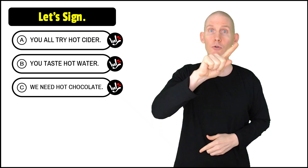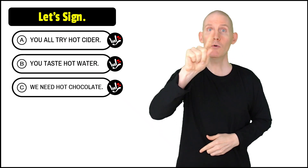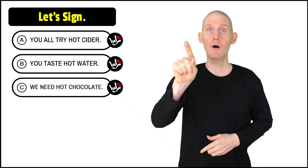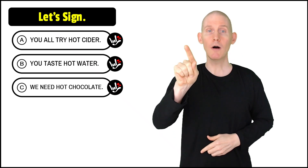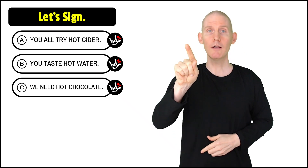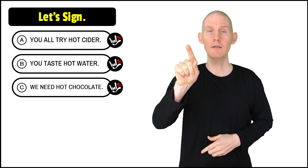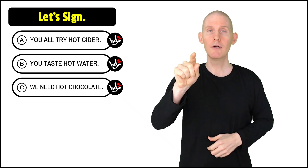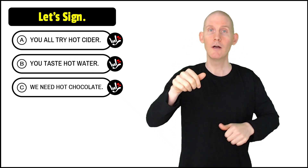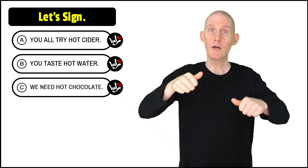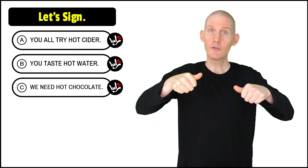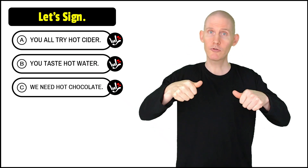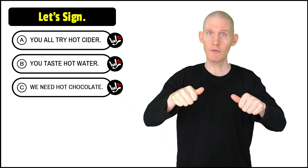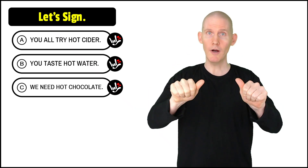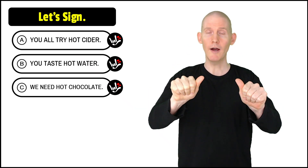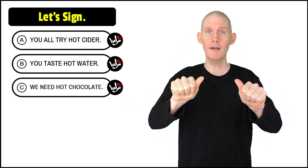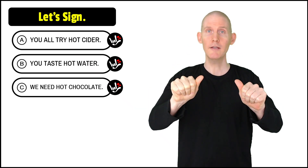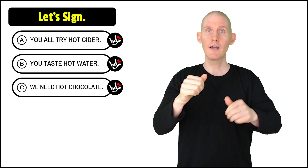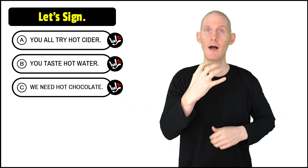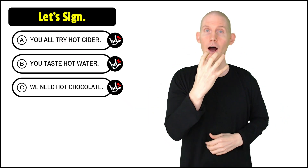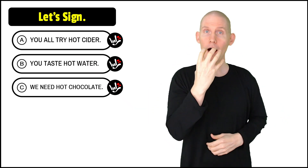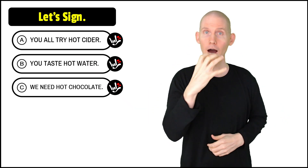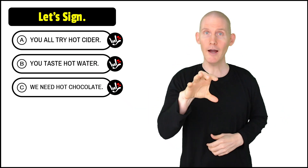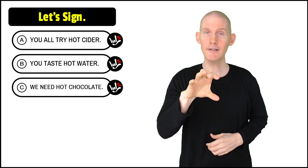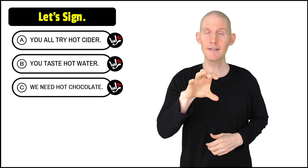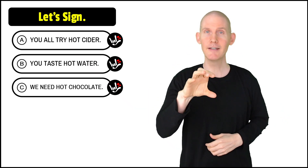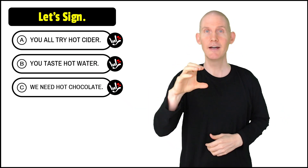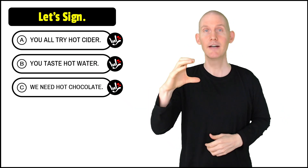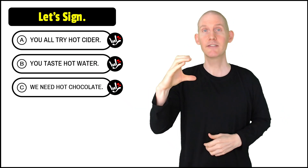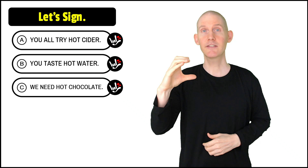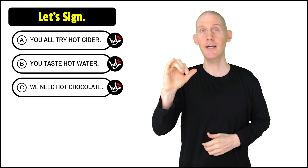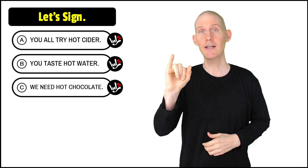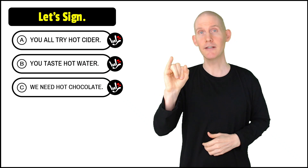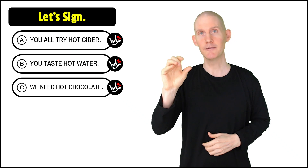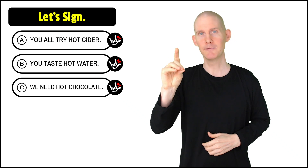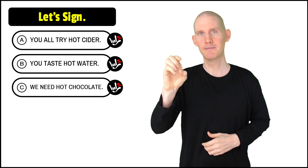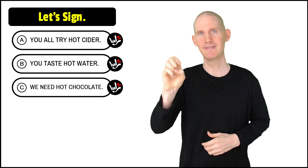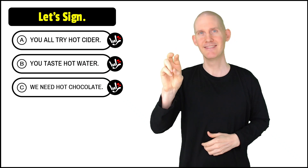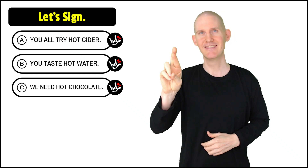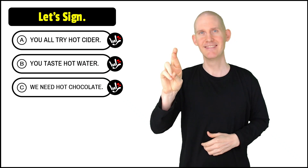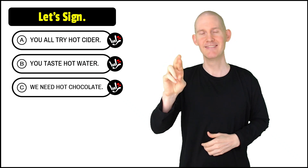You all try hot cider.